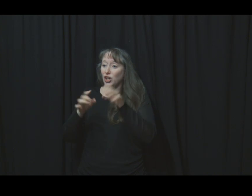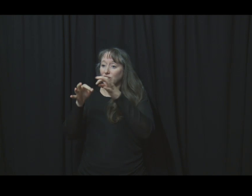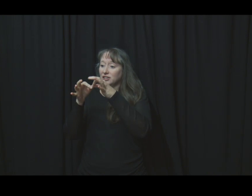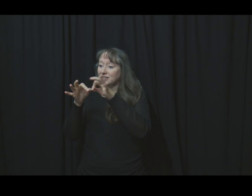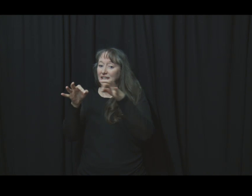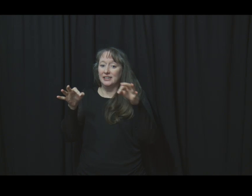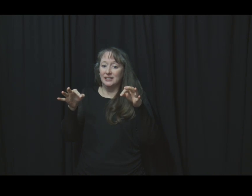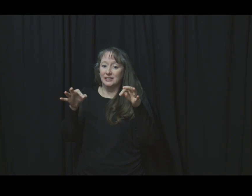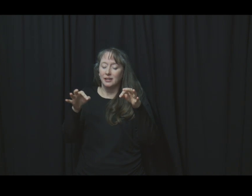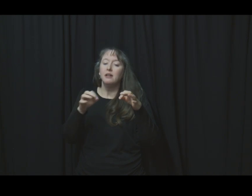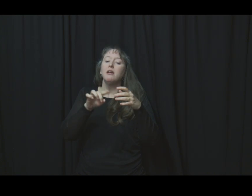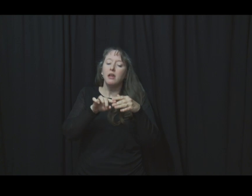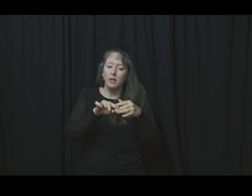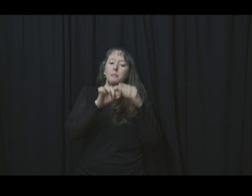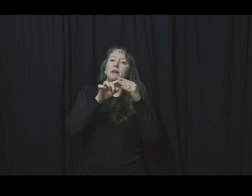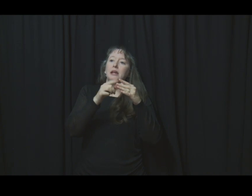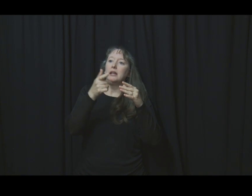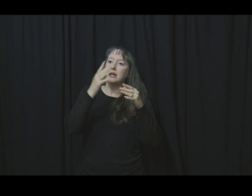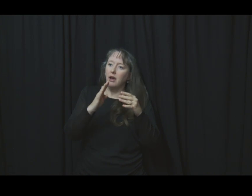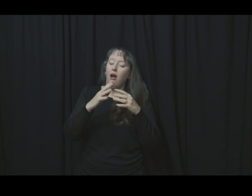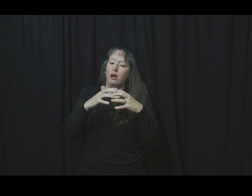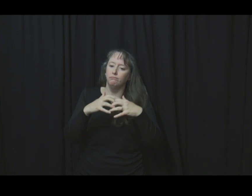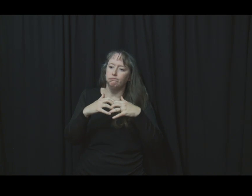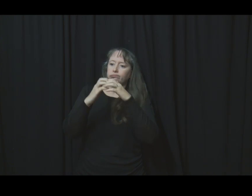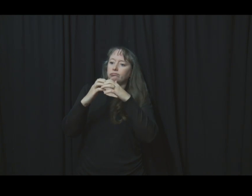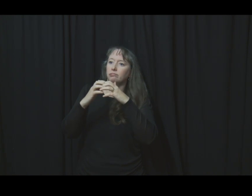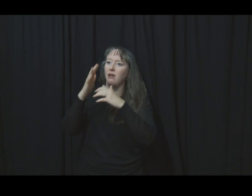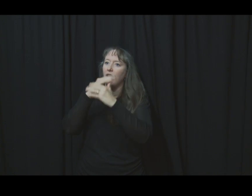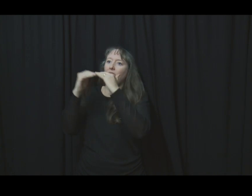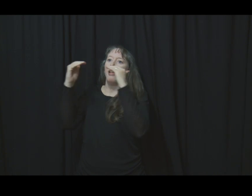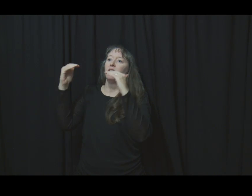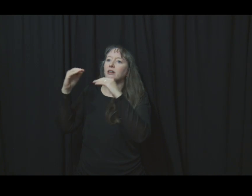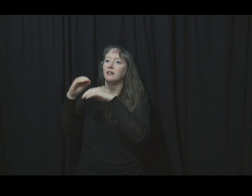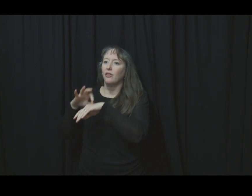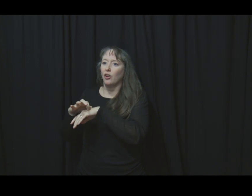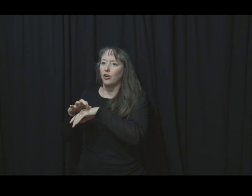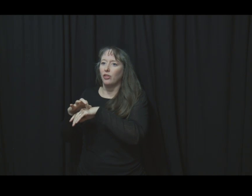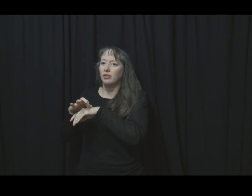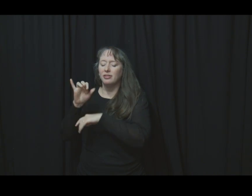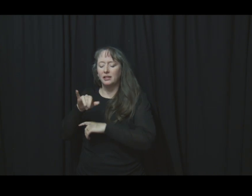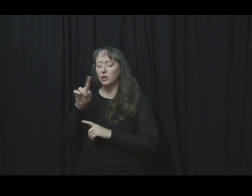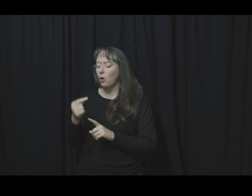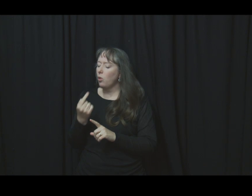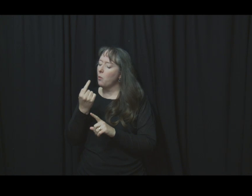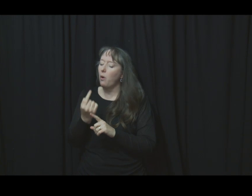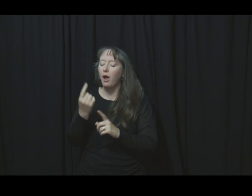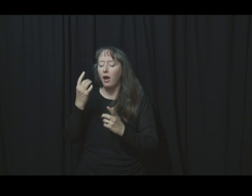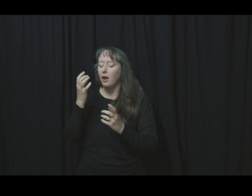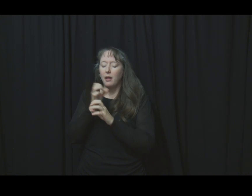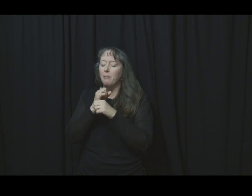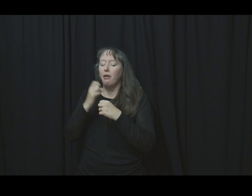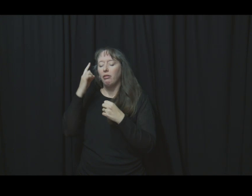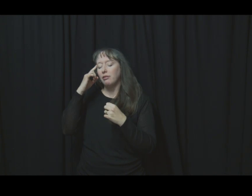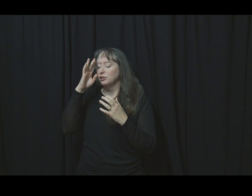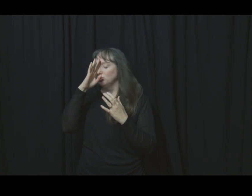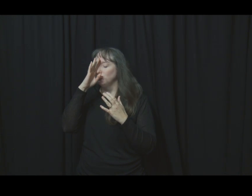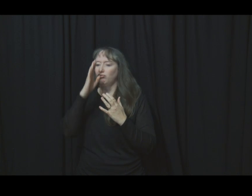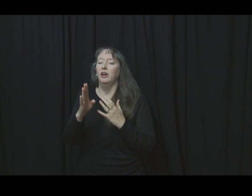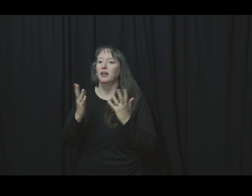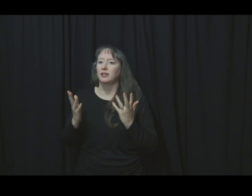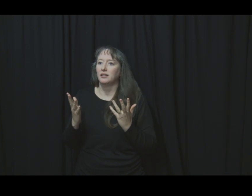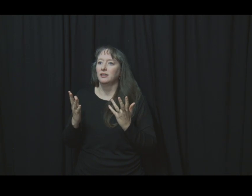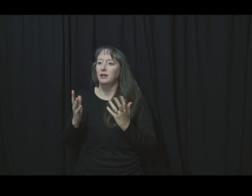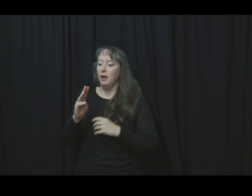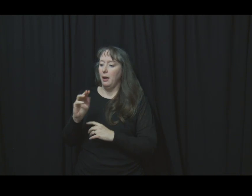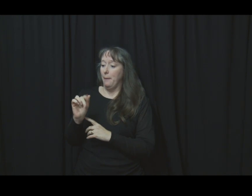says, "In the beginning, God created the heavens and the earth." And really, that's the only thing that makes sense. It's the only thing that makes sense of why not just